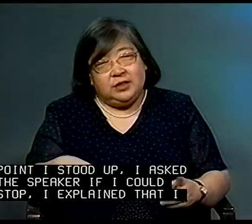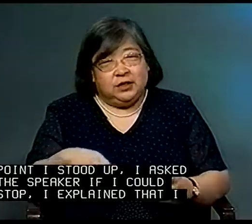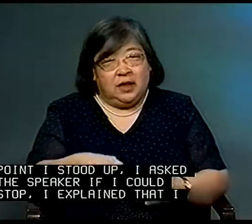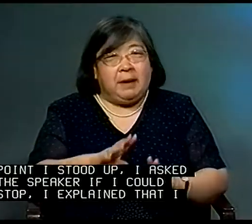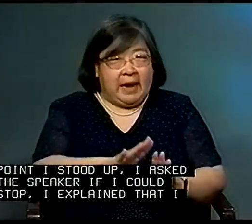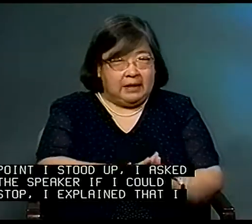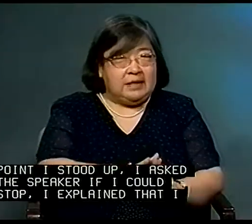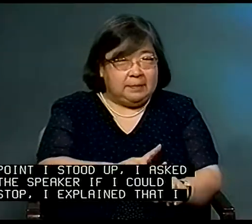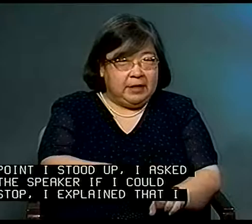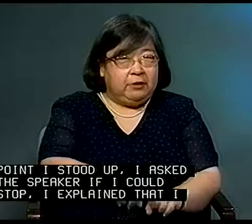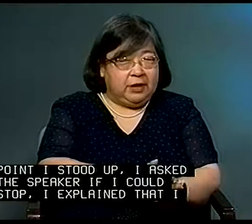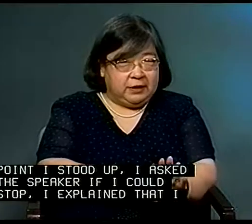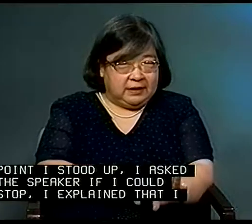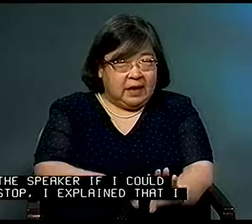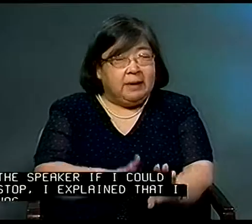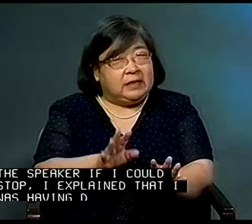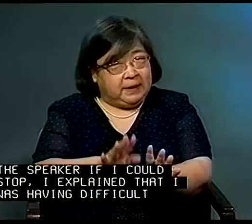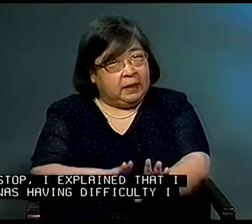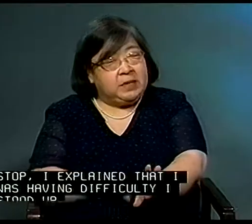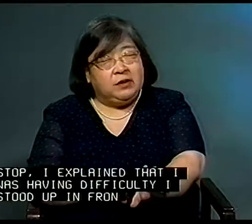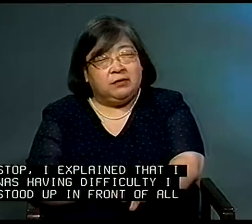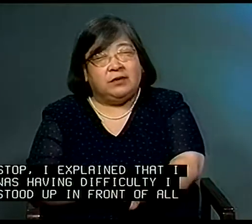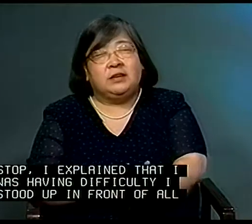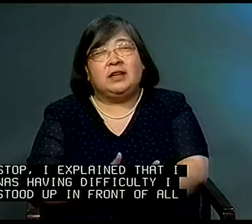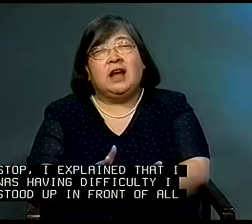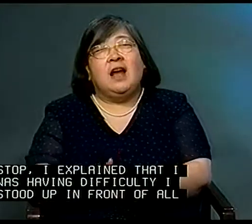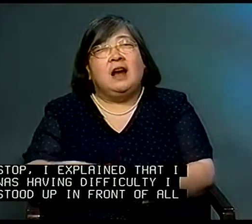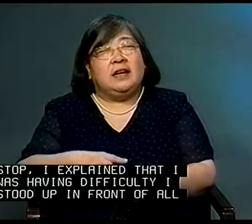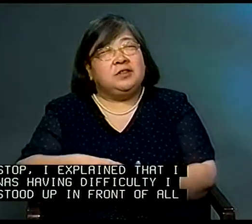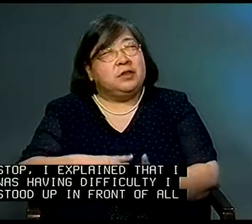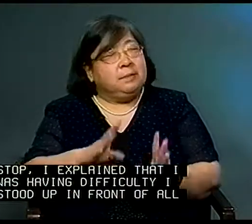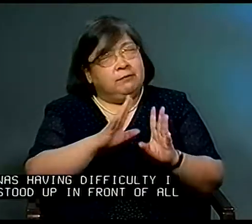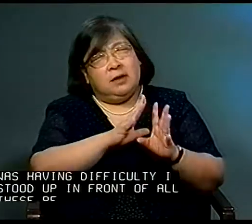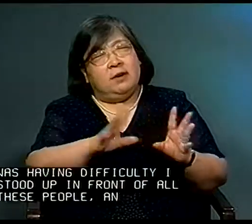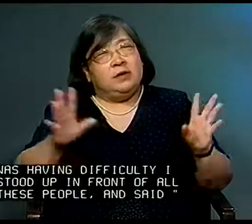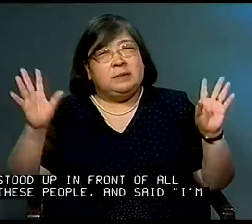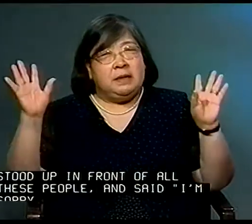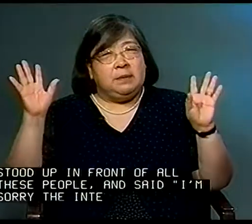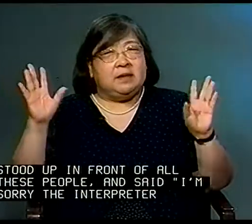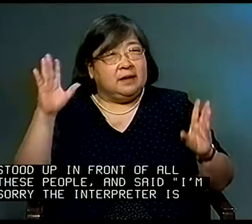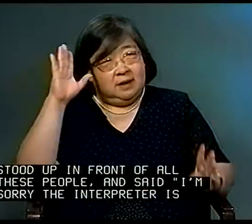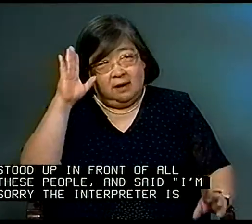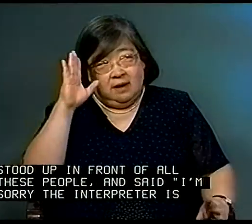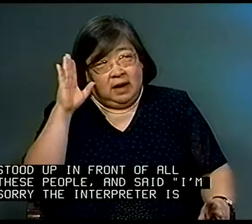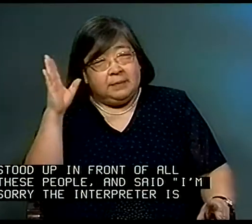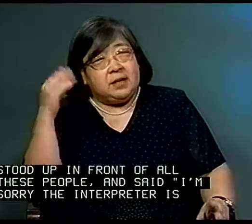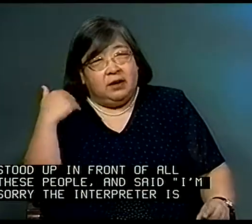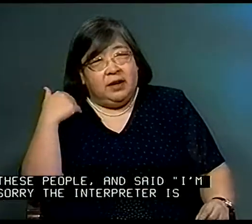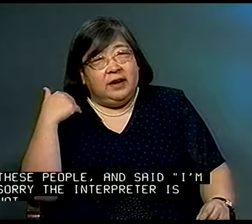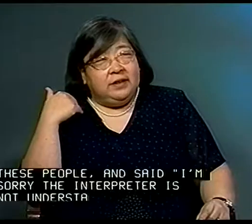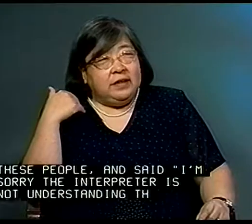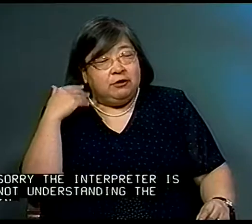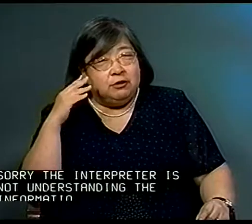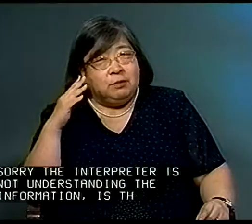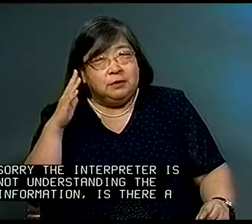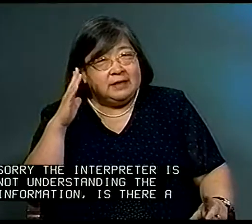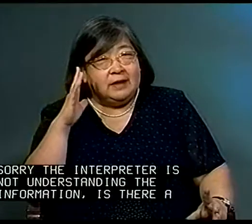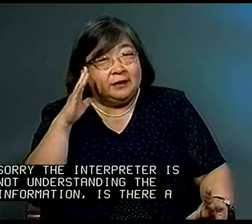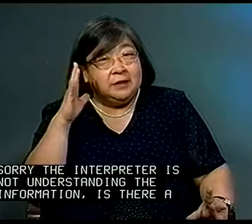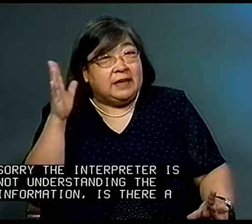stood up, I asked the speaker if I could stop, I explained I was having difficulty, and I stood up in front of all these people, said, "I'm sorry, the interpreter is not understanding